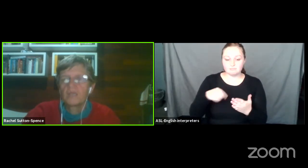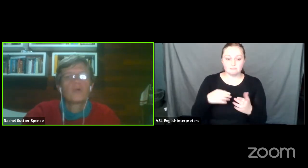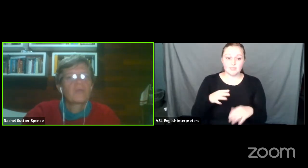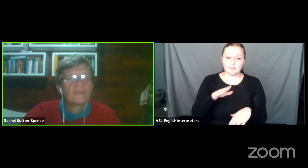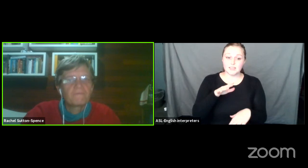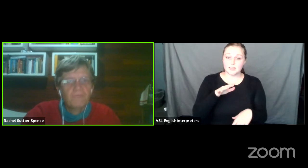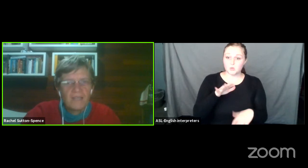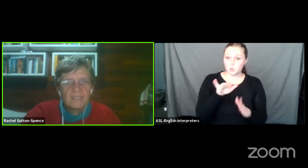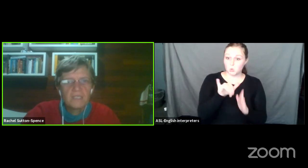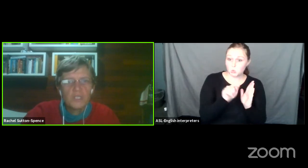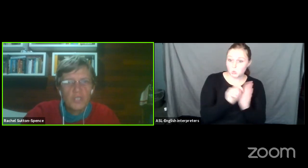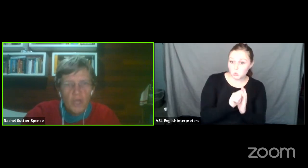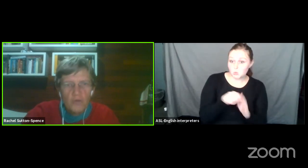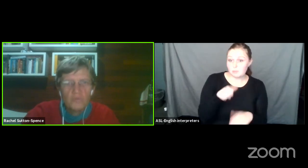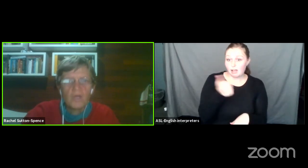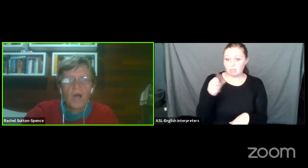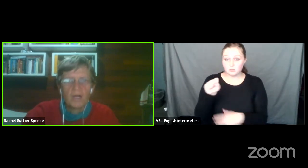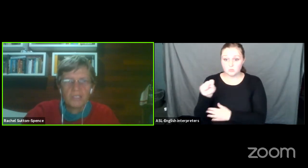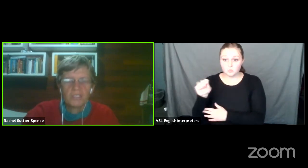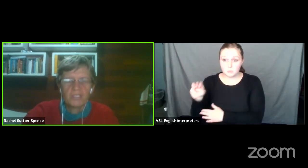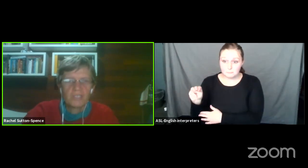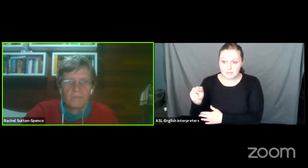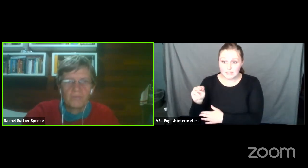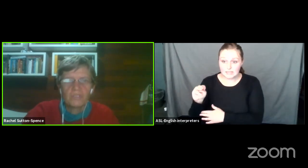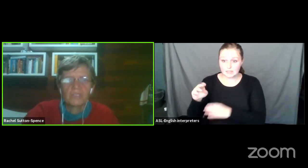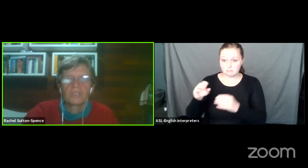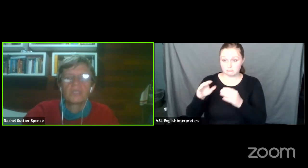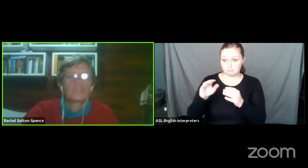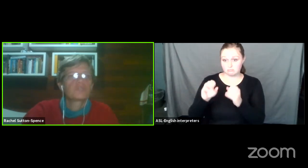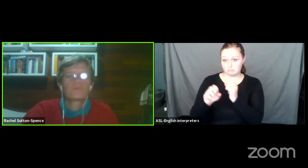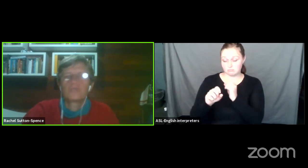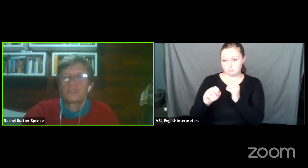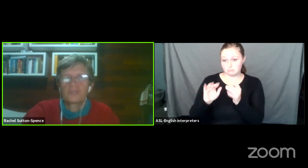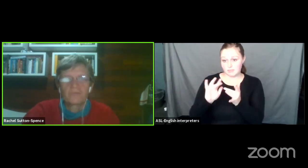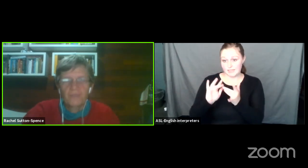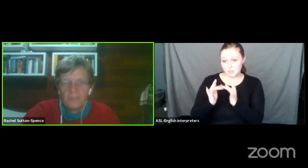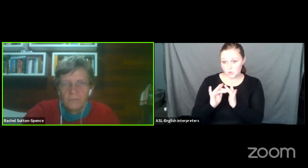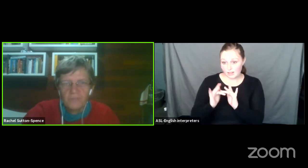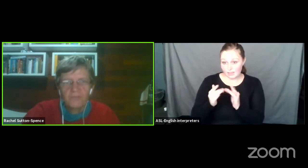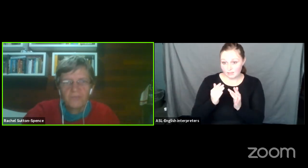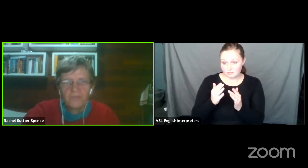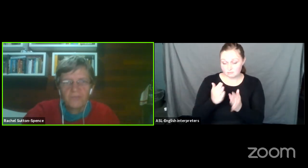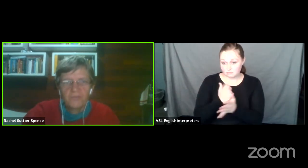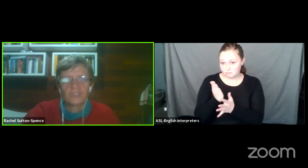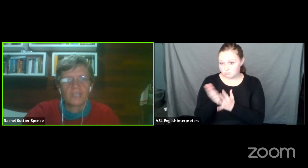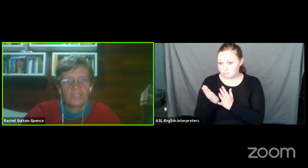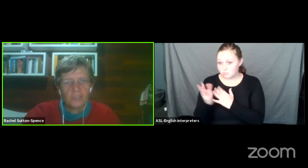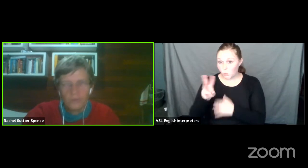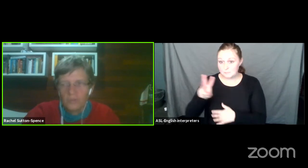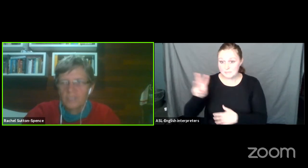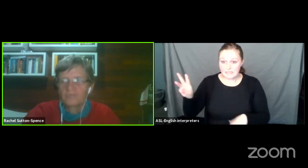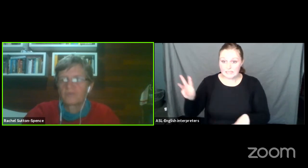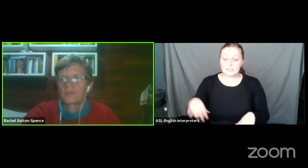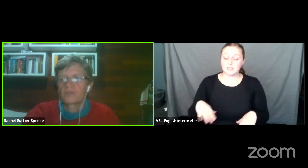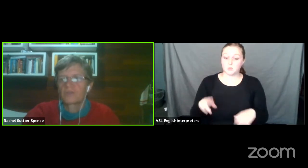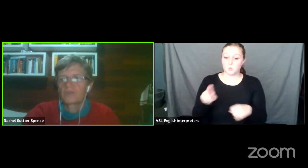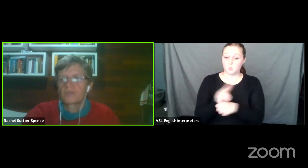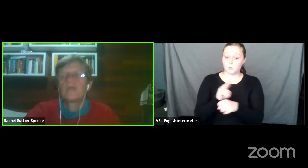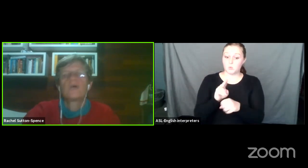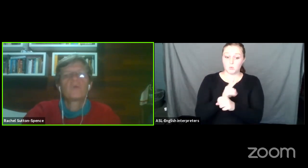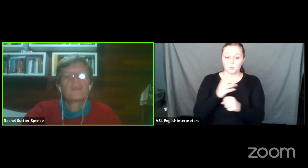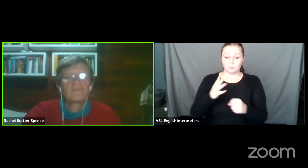run. We invited known artists in Brazil to produce films for us, to tell stories for